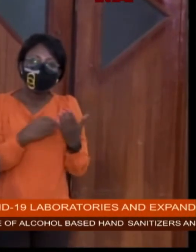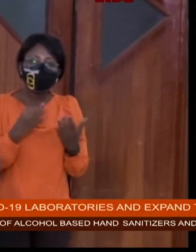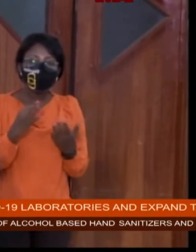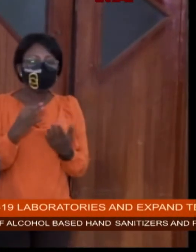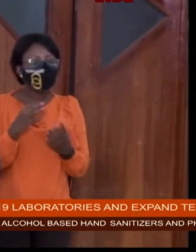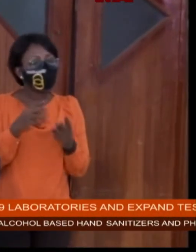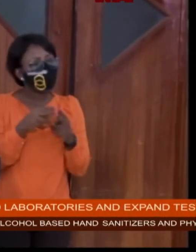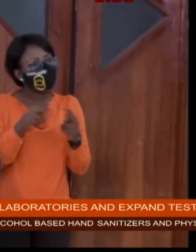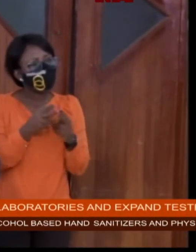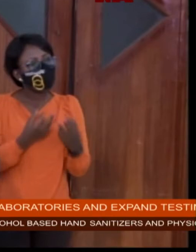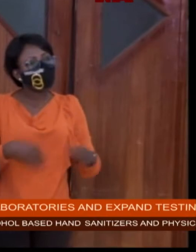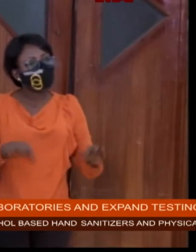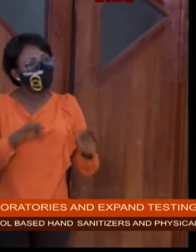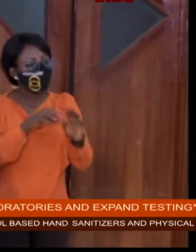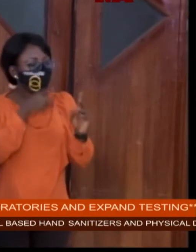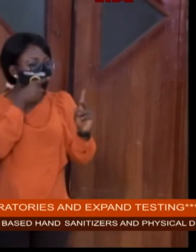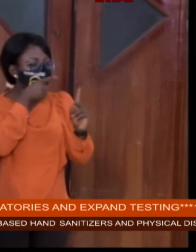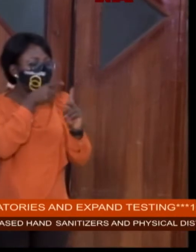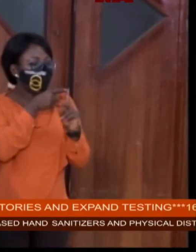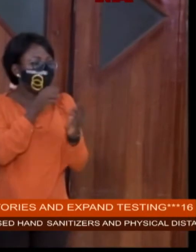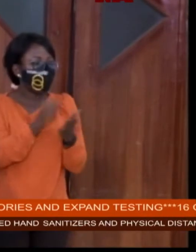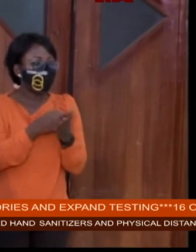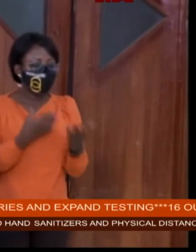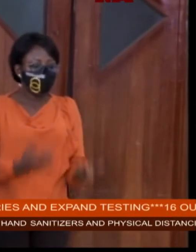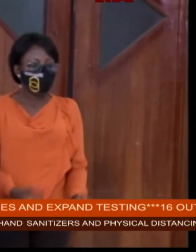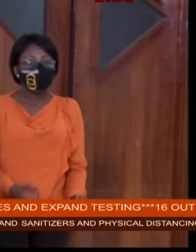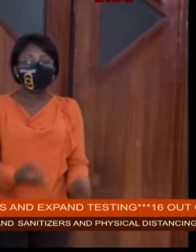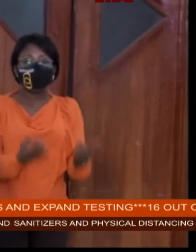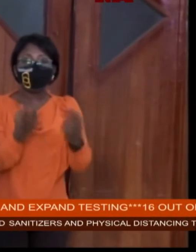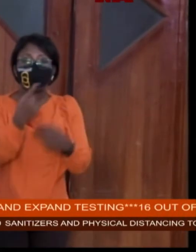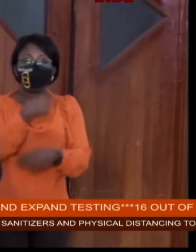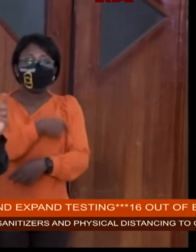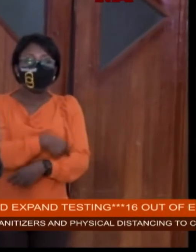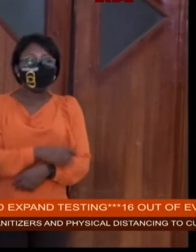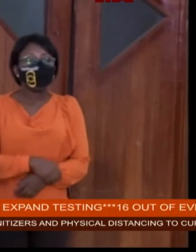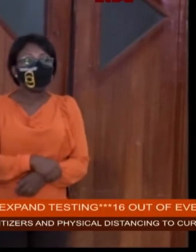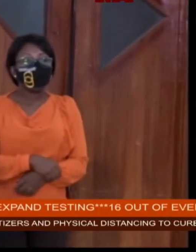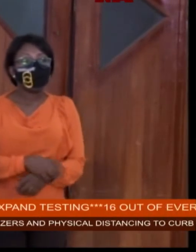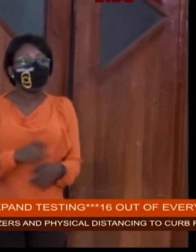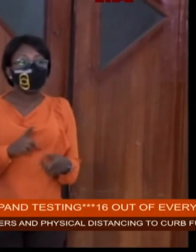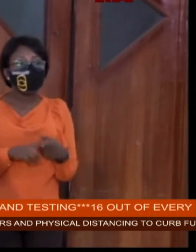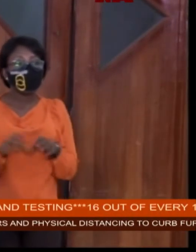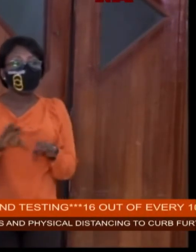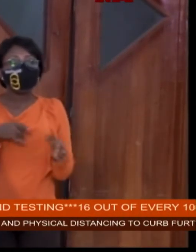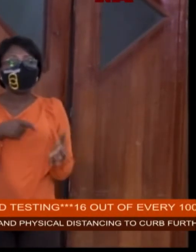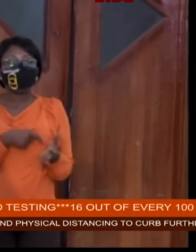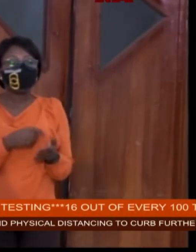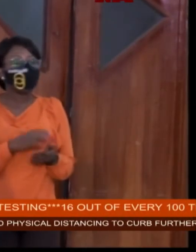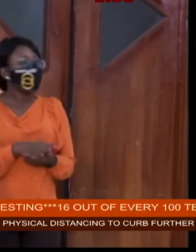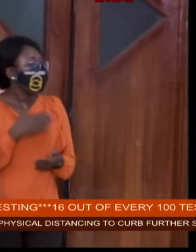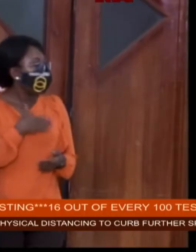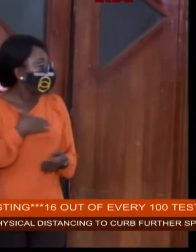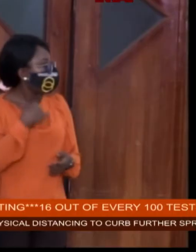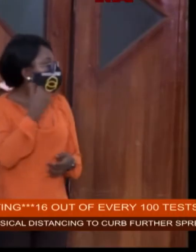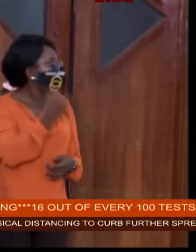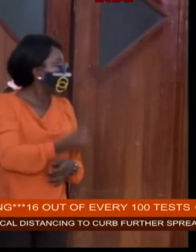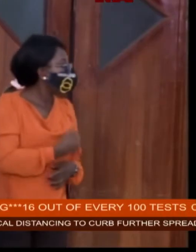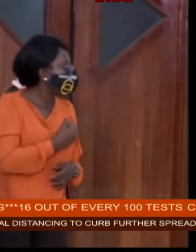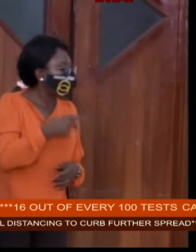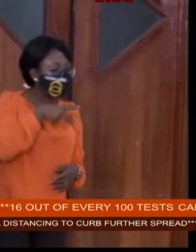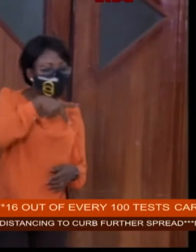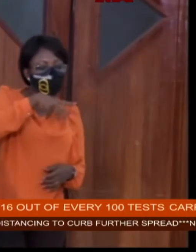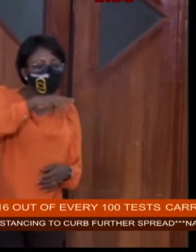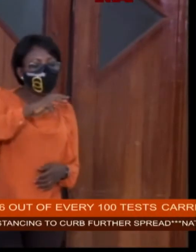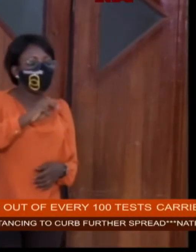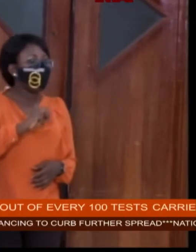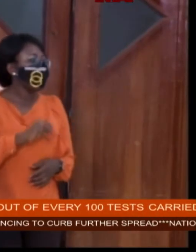the very important points that have been raised at today's discussion. And to do this, may I please invite the